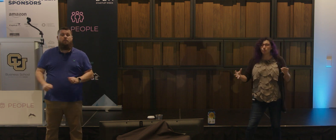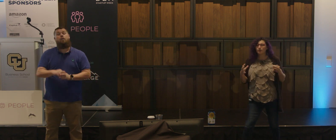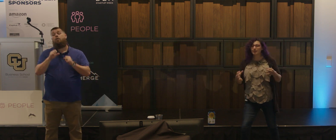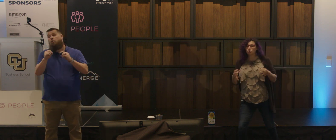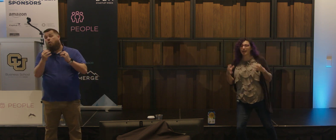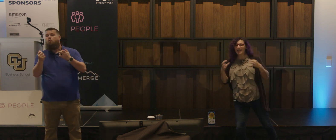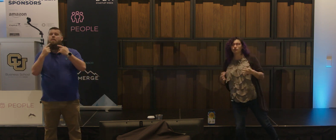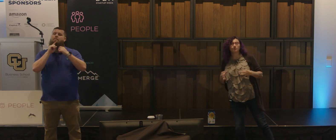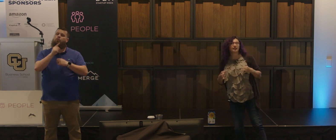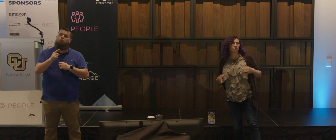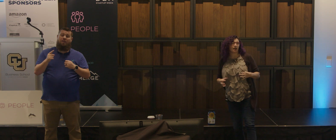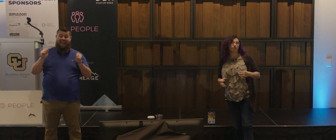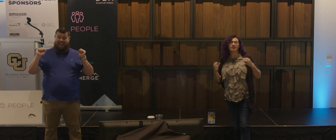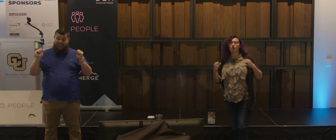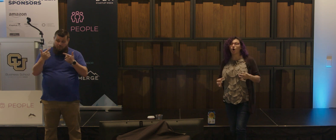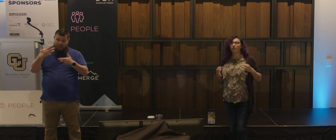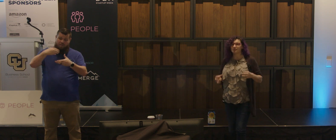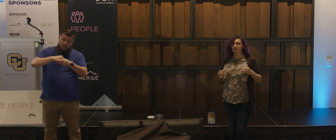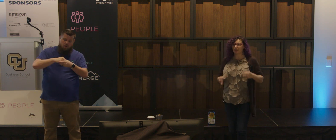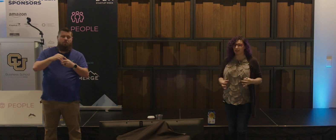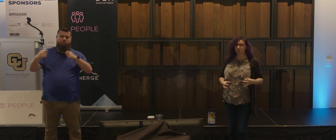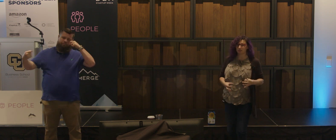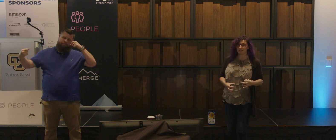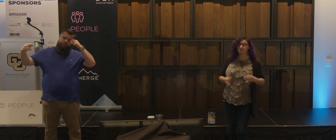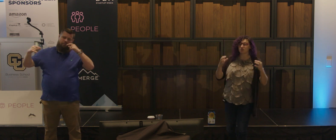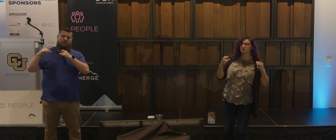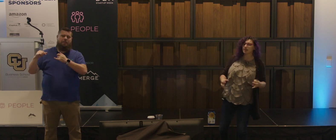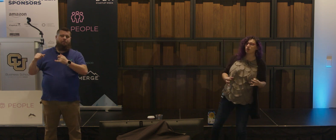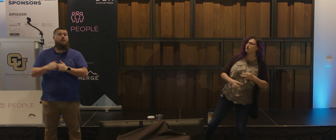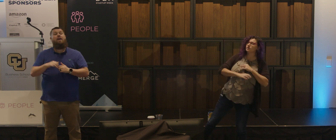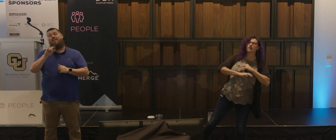So you want to make sure everybody involved is on the same page.